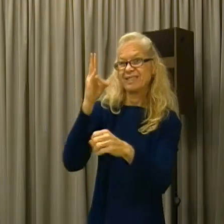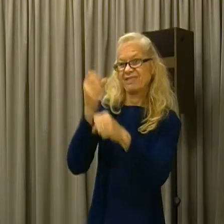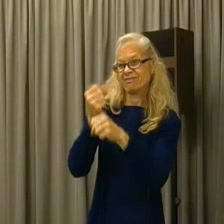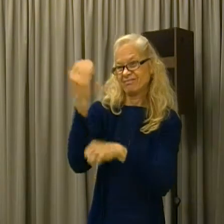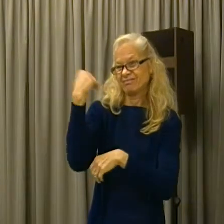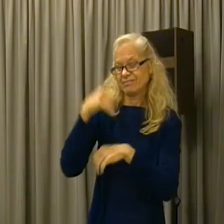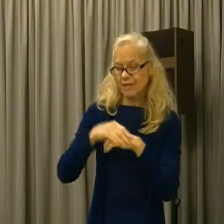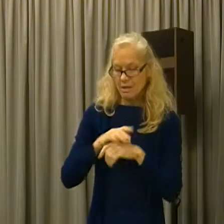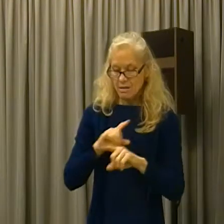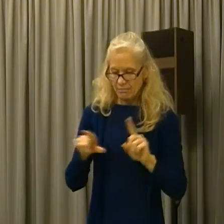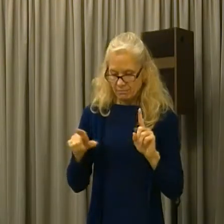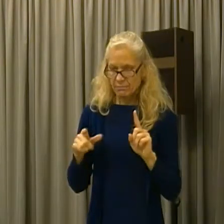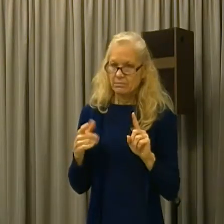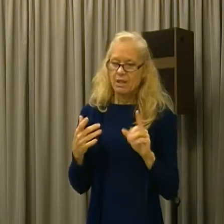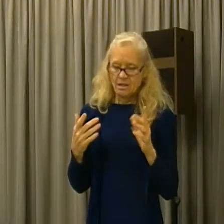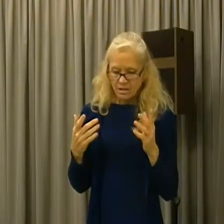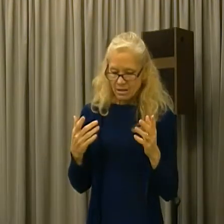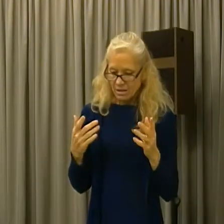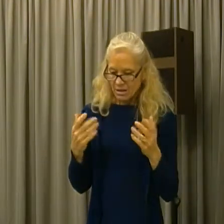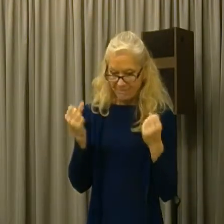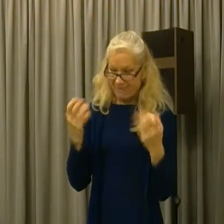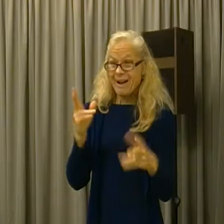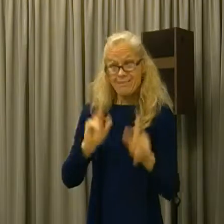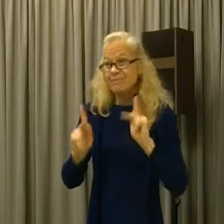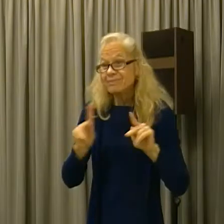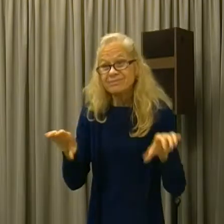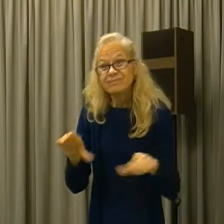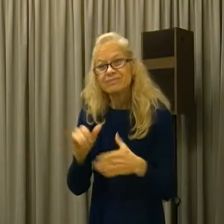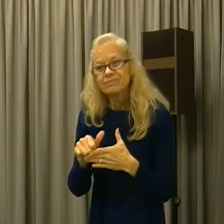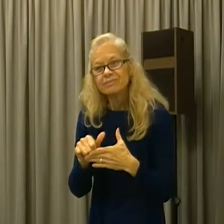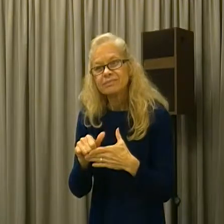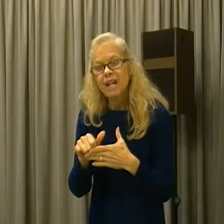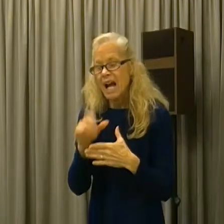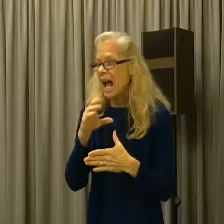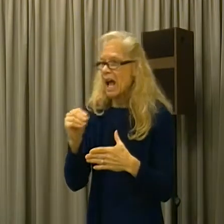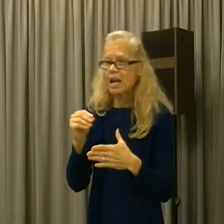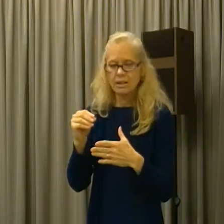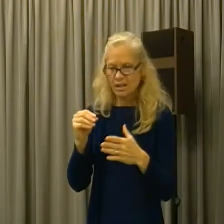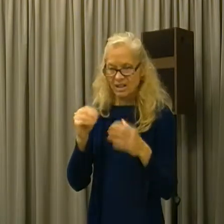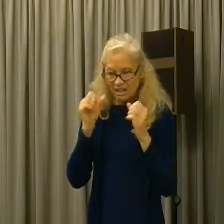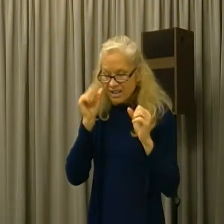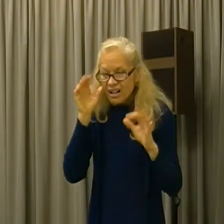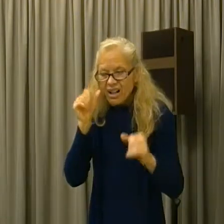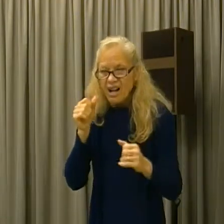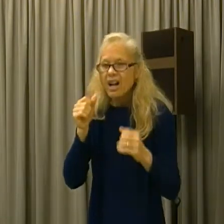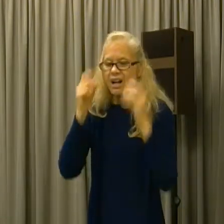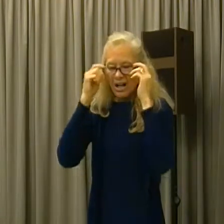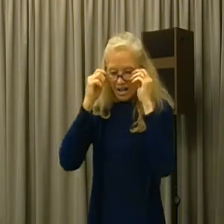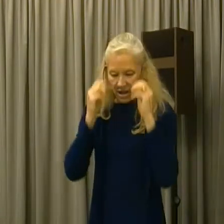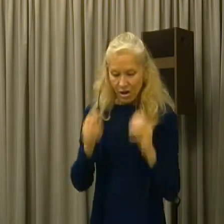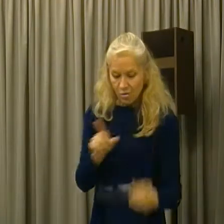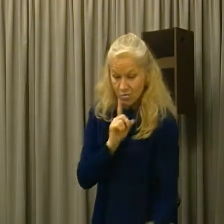Given the rate of driving under the influence of alcohol, it is remarkable that the fatality rate is not greater.